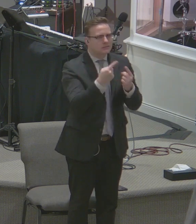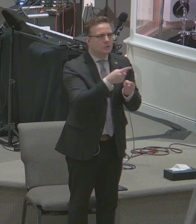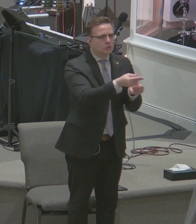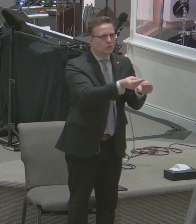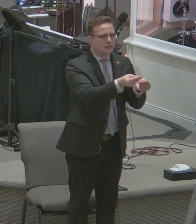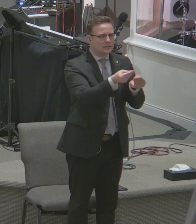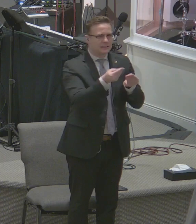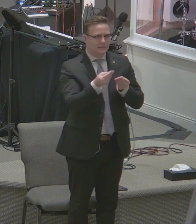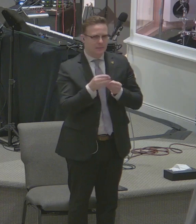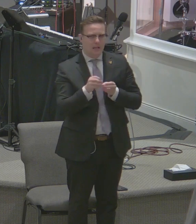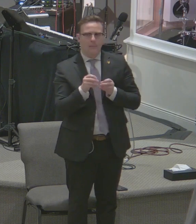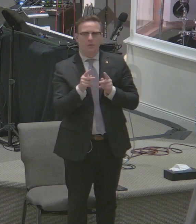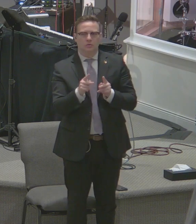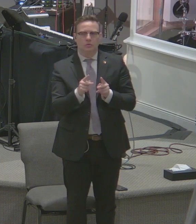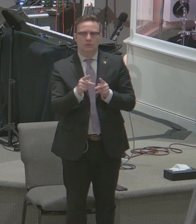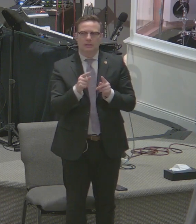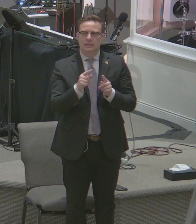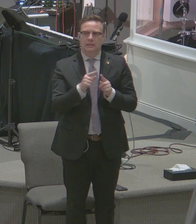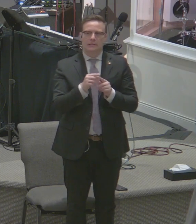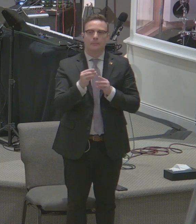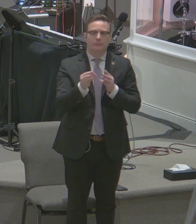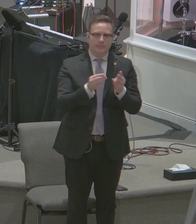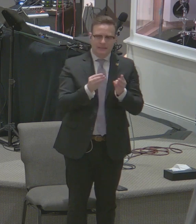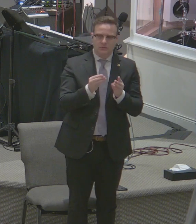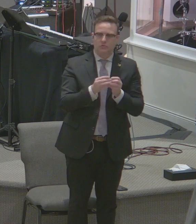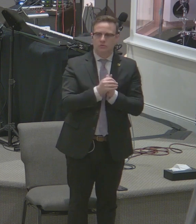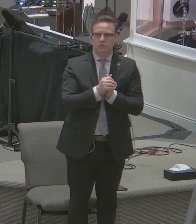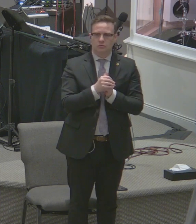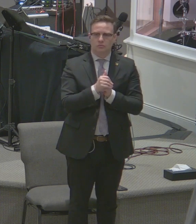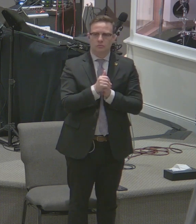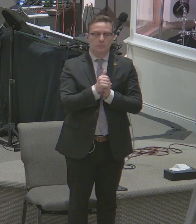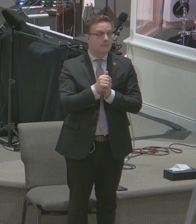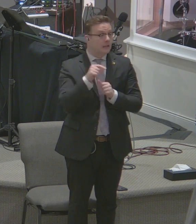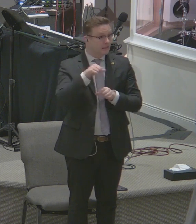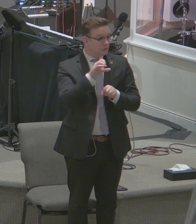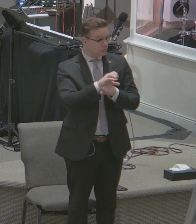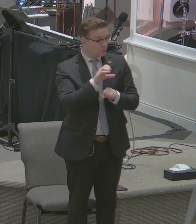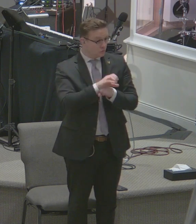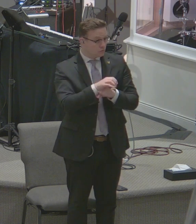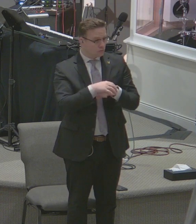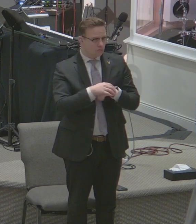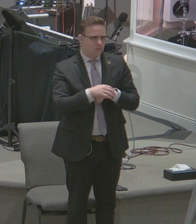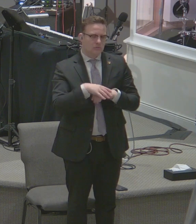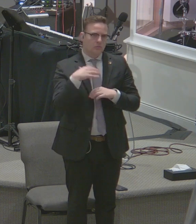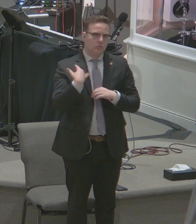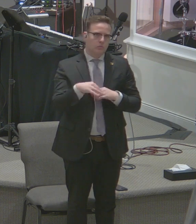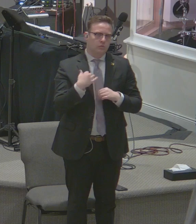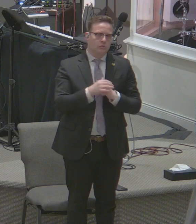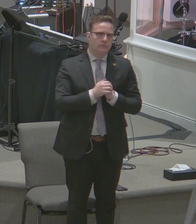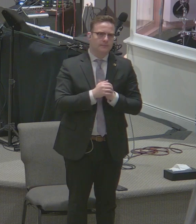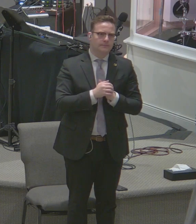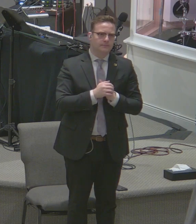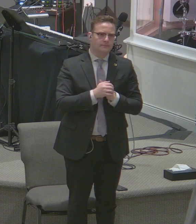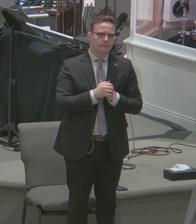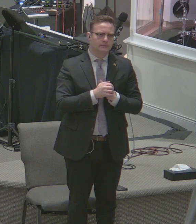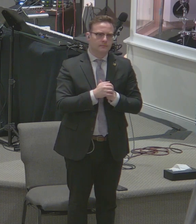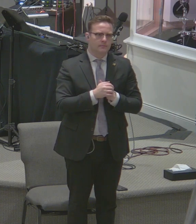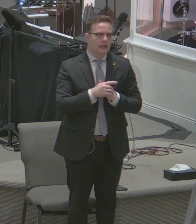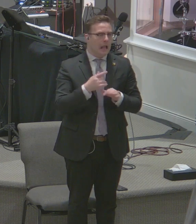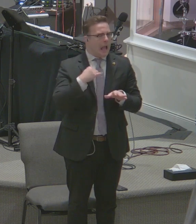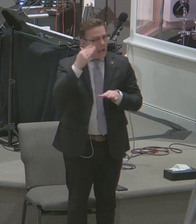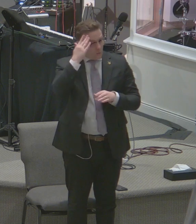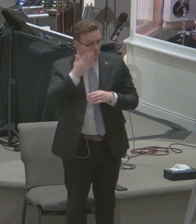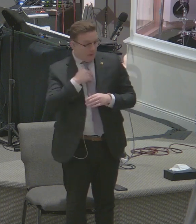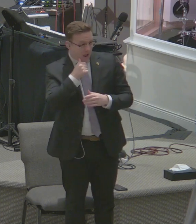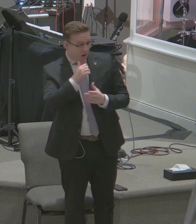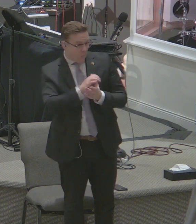that to me. And this church has been so giving. And I know that my wife, she does